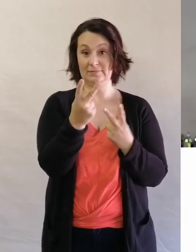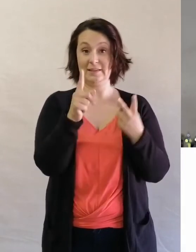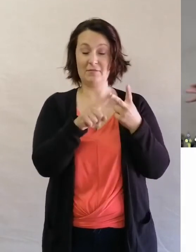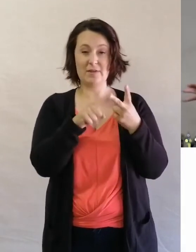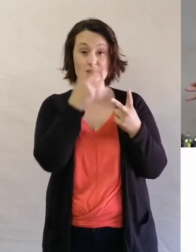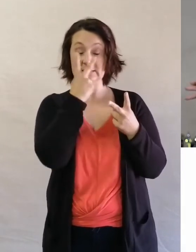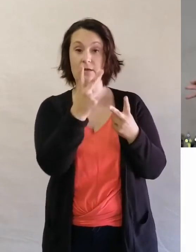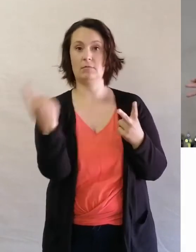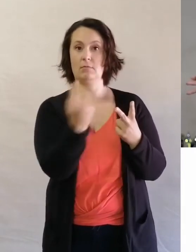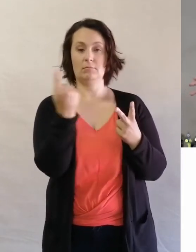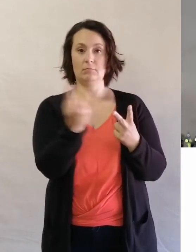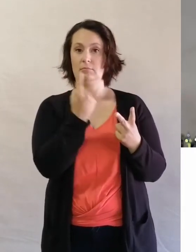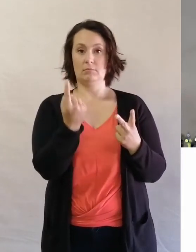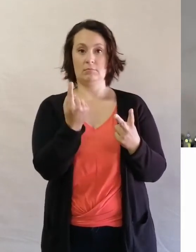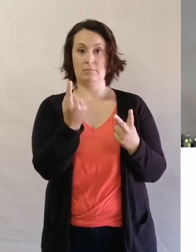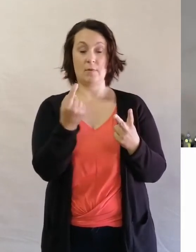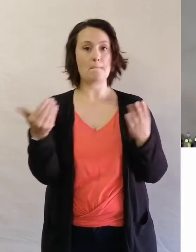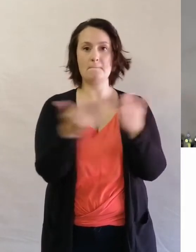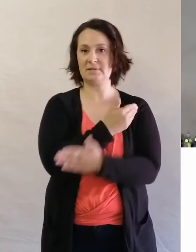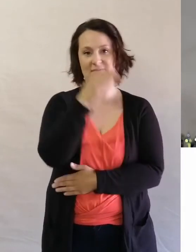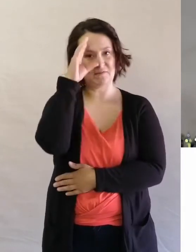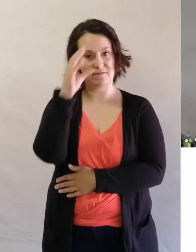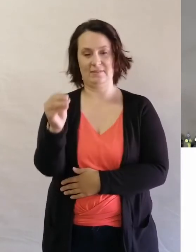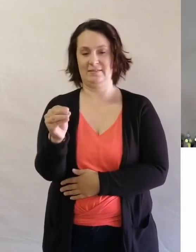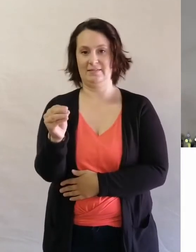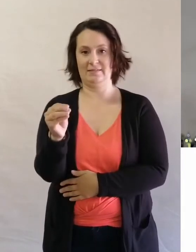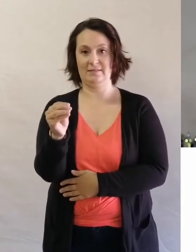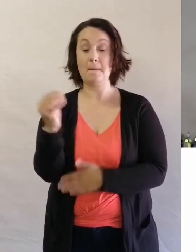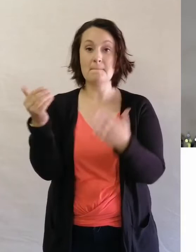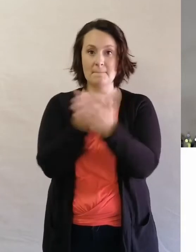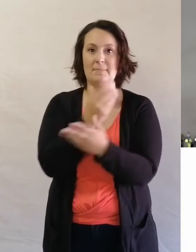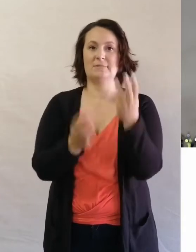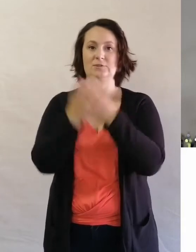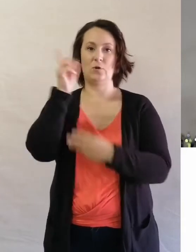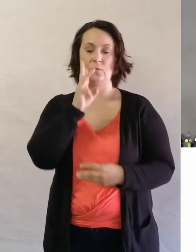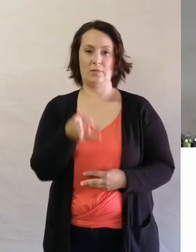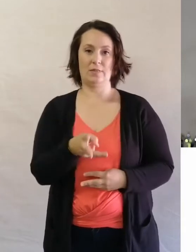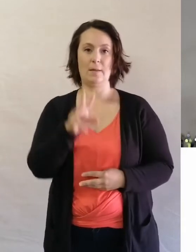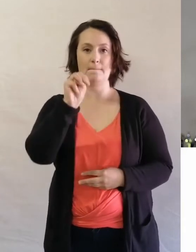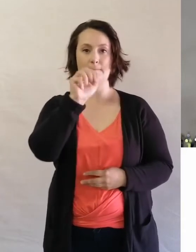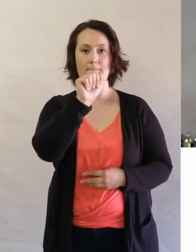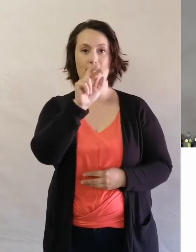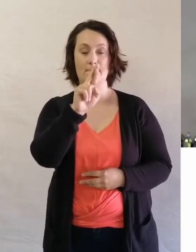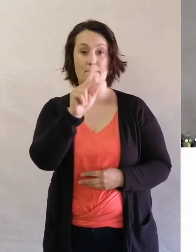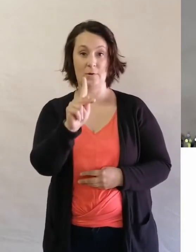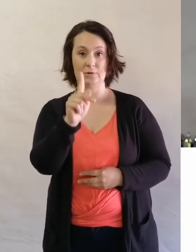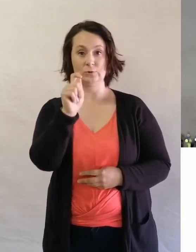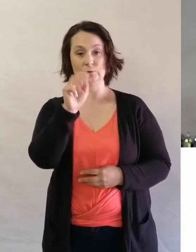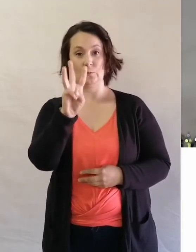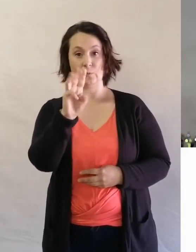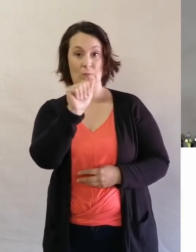by sight, you're going to miss faith. You're going to miss God. Mark Twain, who, as far as I know,